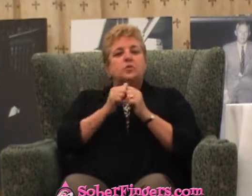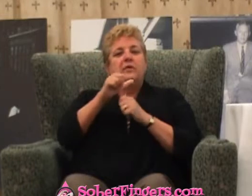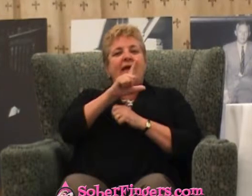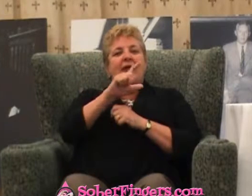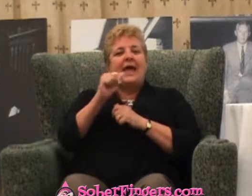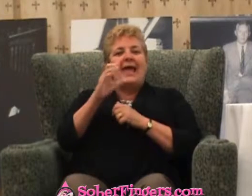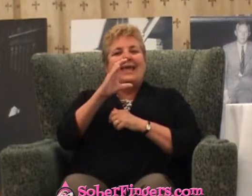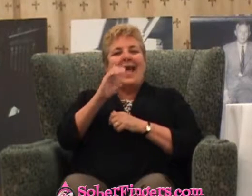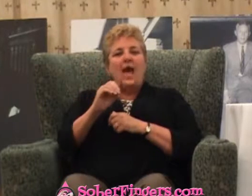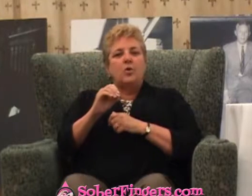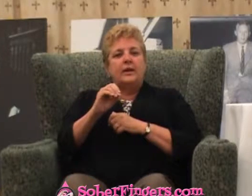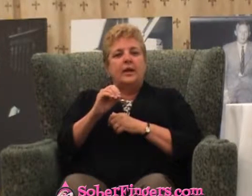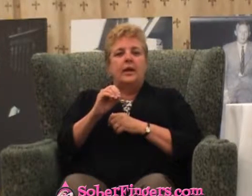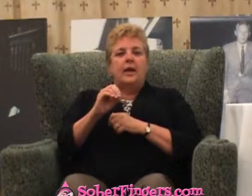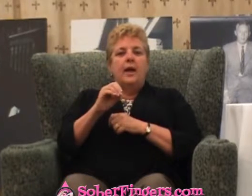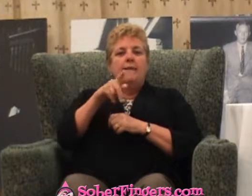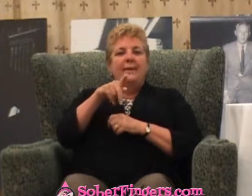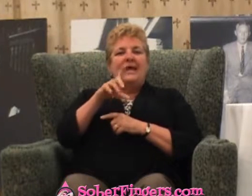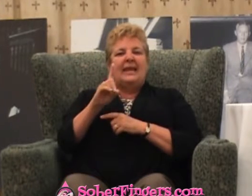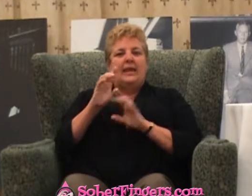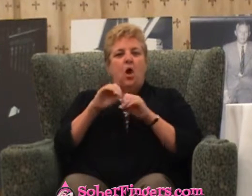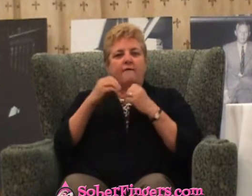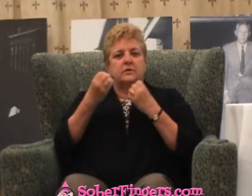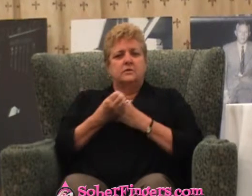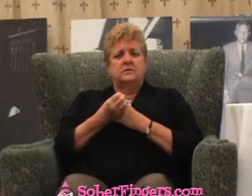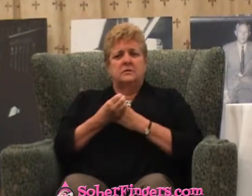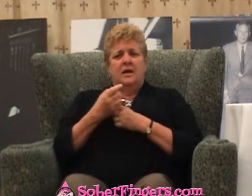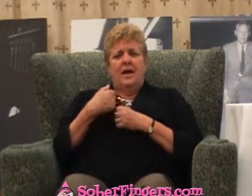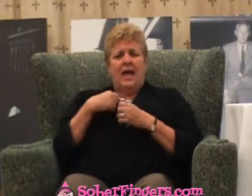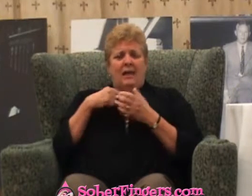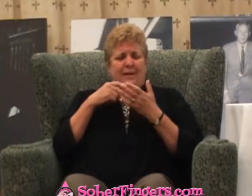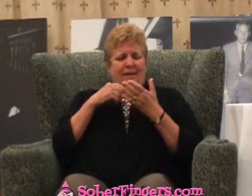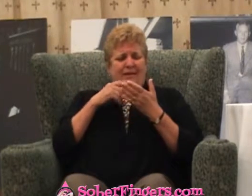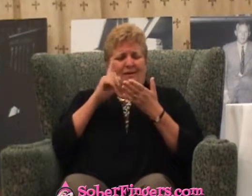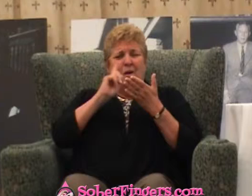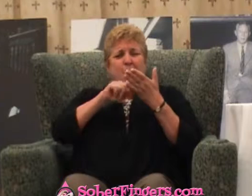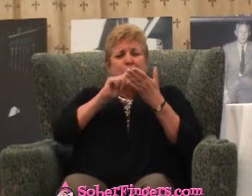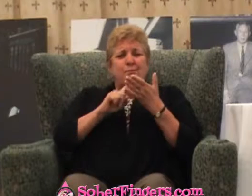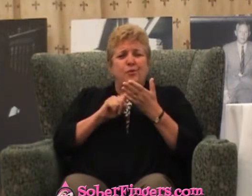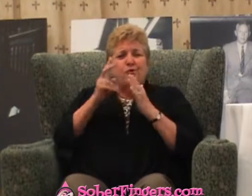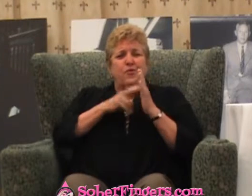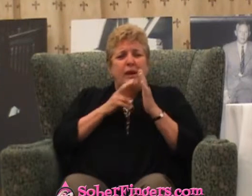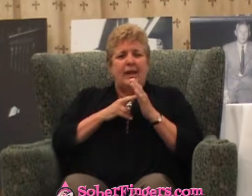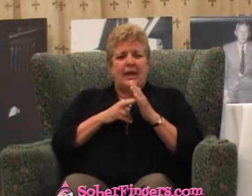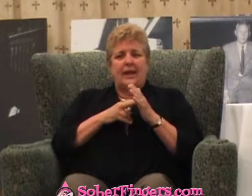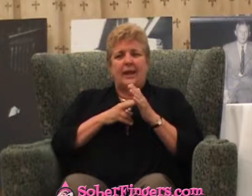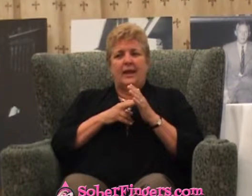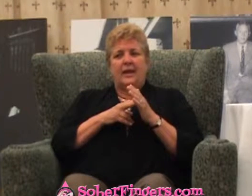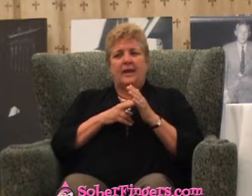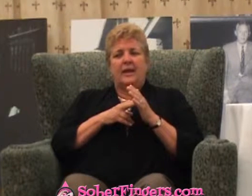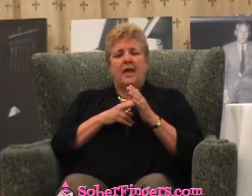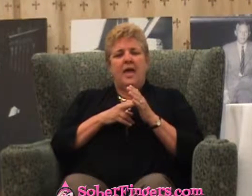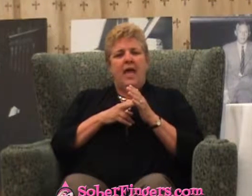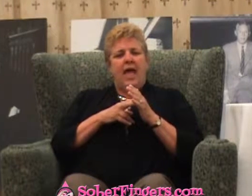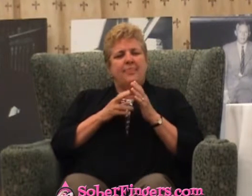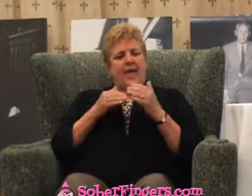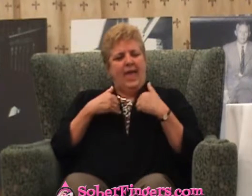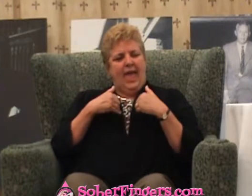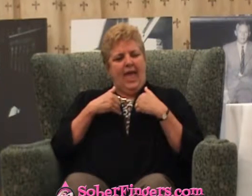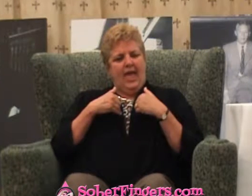were hiring. I had been this proofreader at this law firm reading an article in the LA Times, and there was a profile on some public defenders